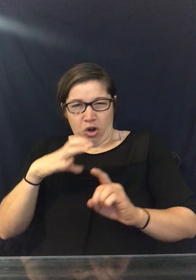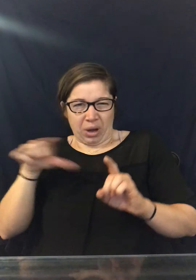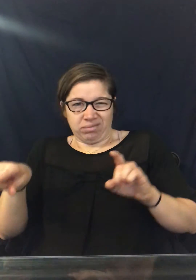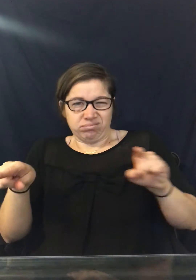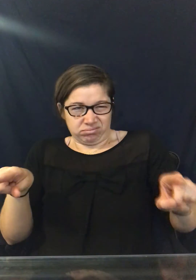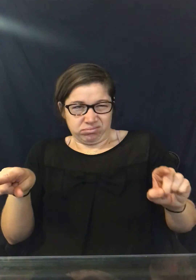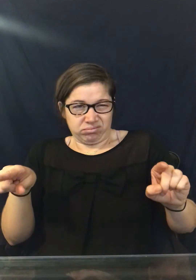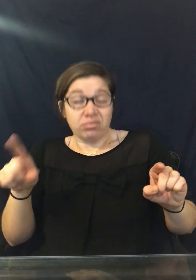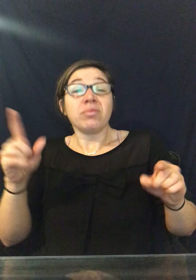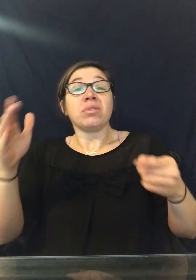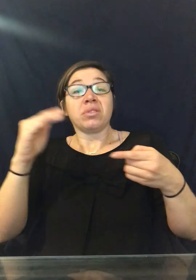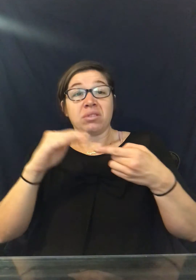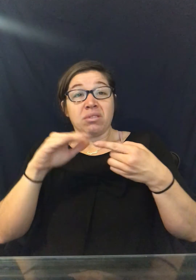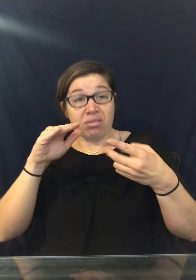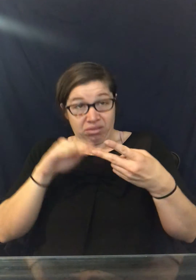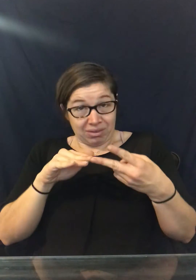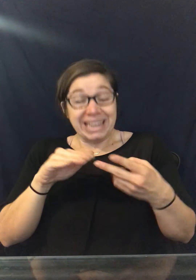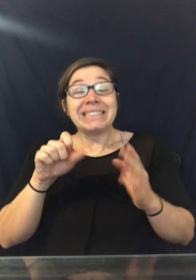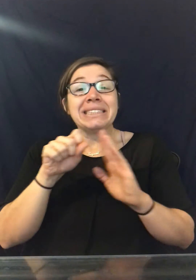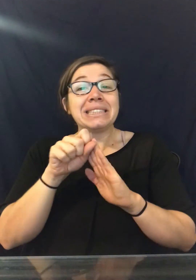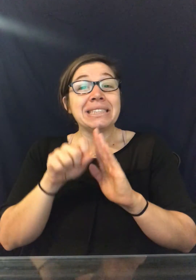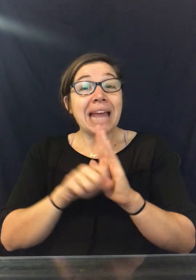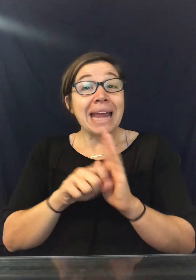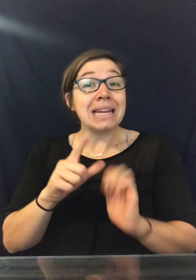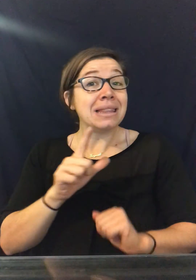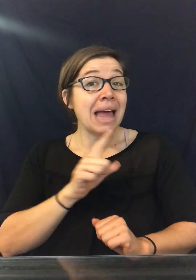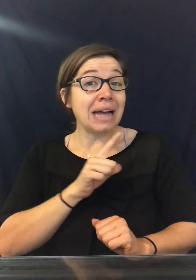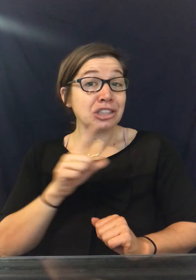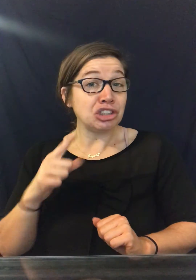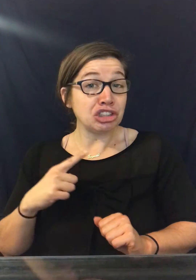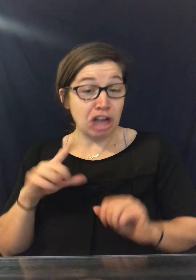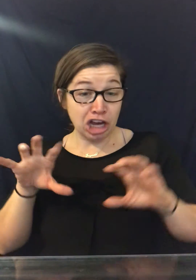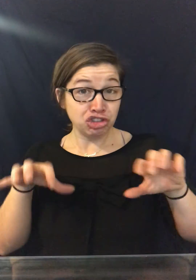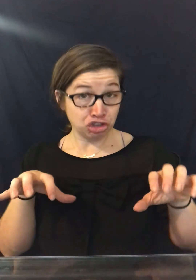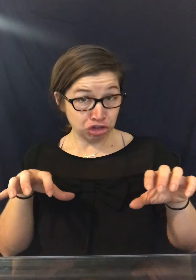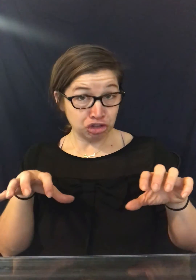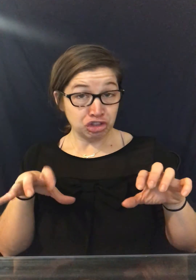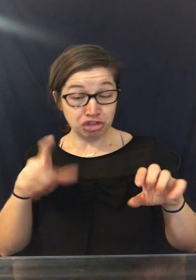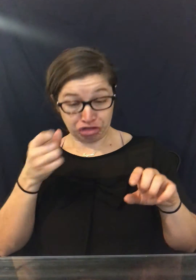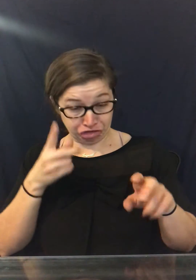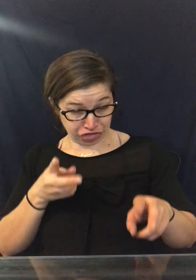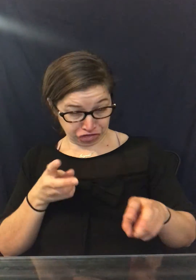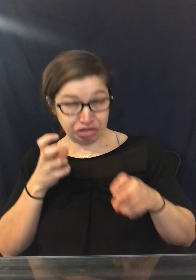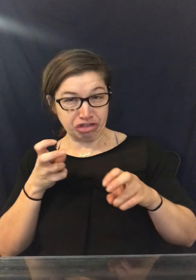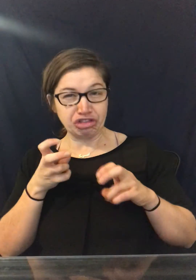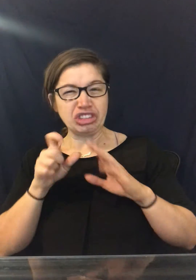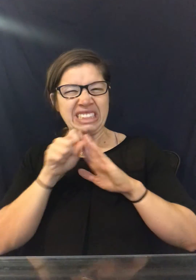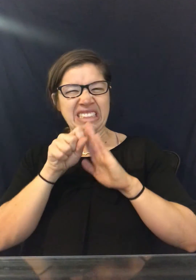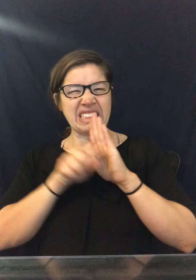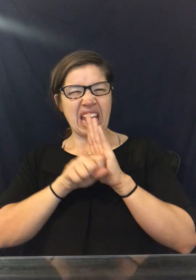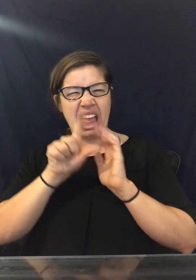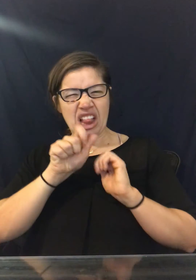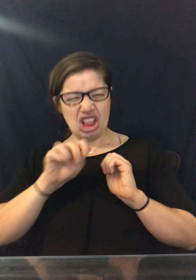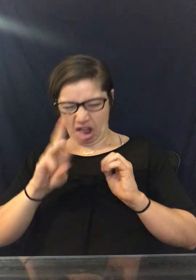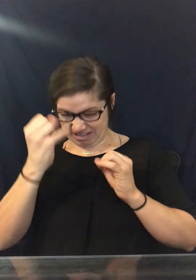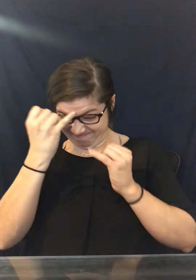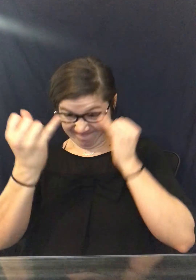Congress, taking an idea from a state law. Next, we see the people. And this is a good time to